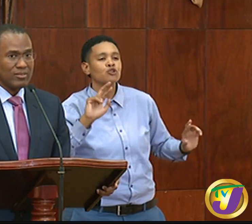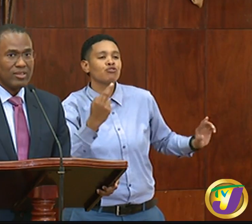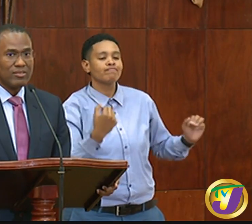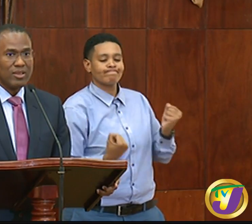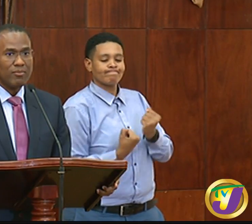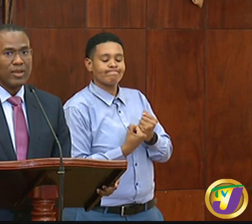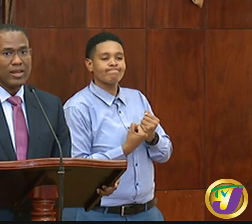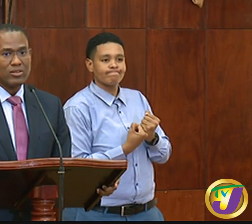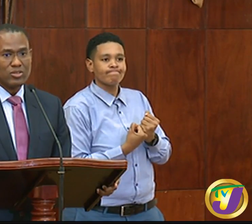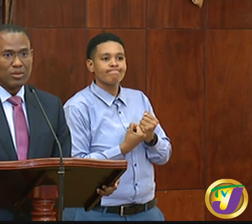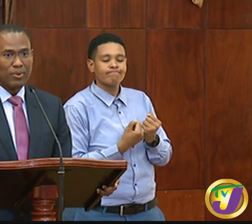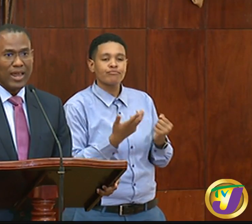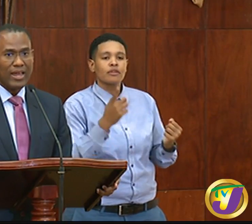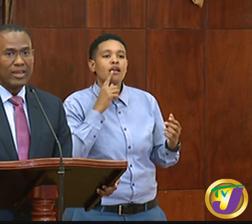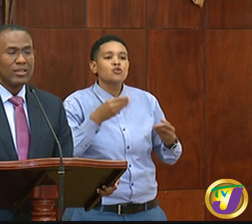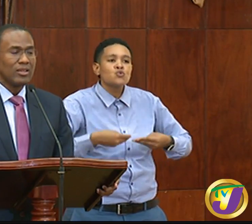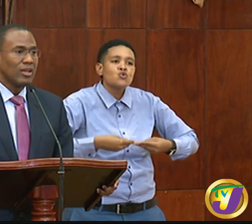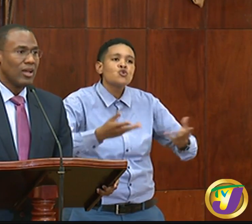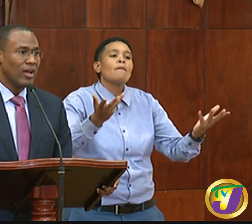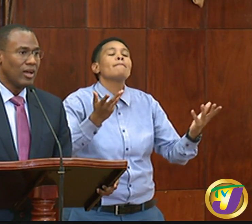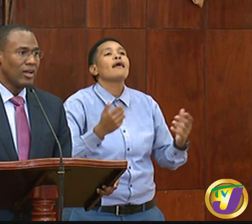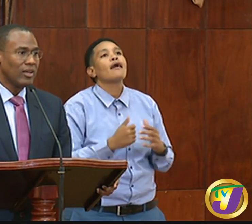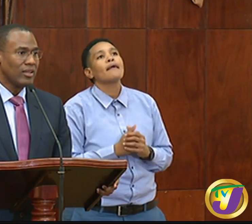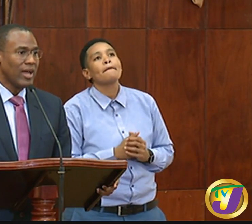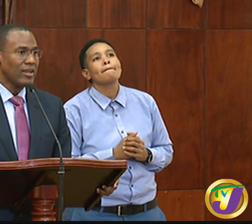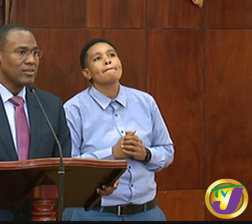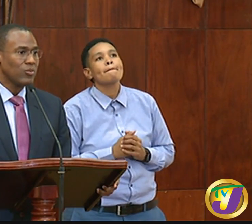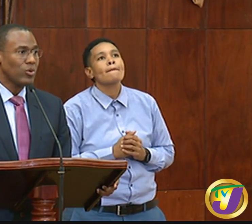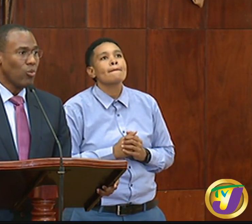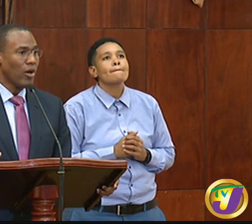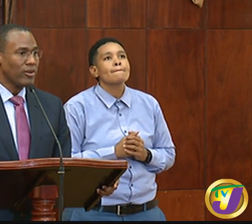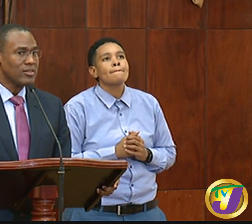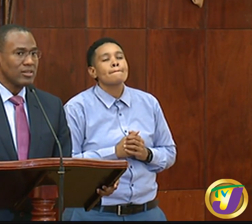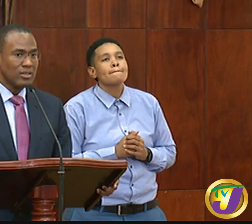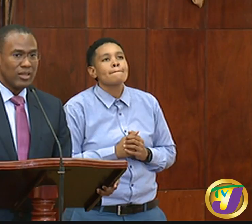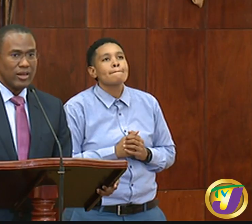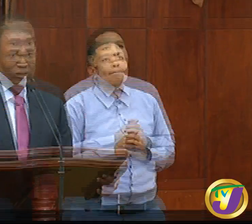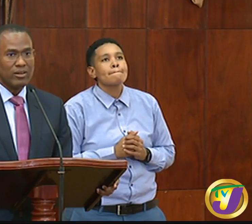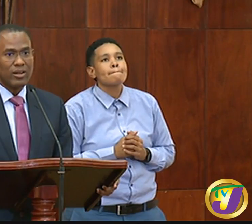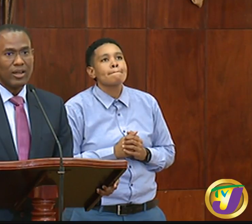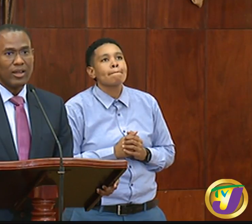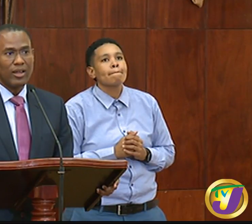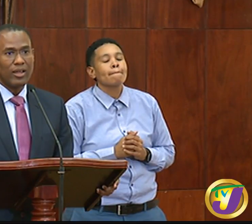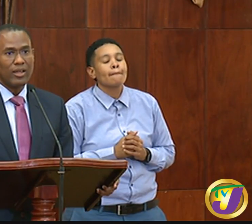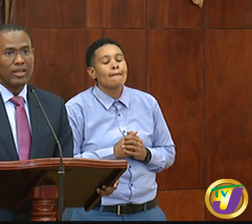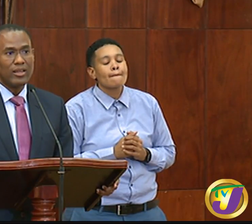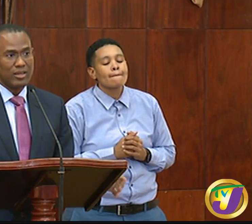to the system and to supply that would warrant their